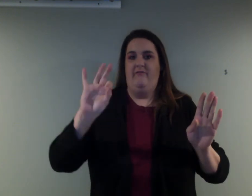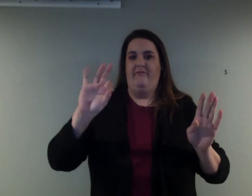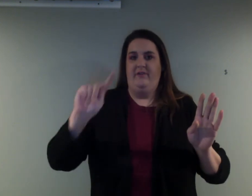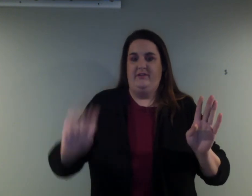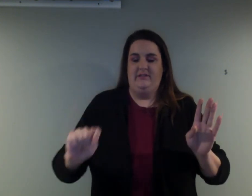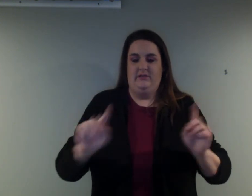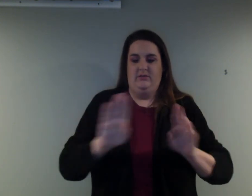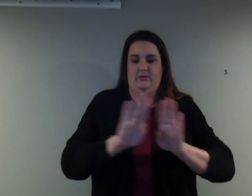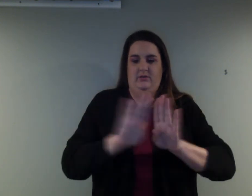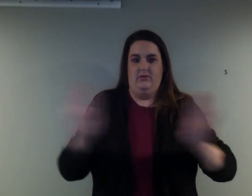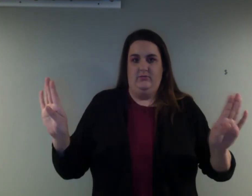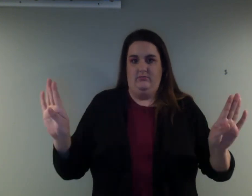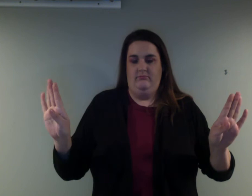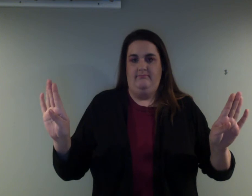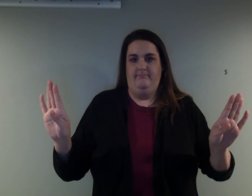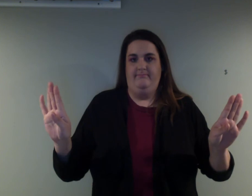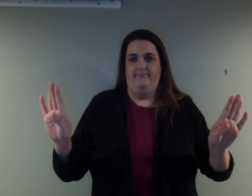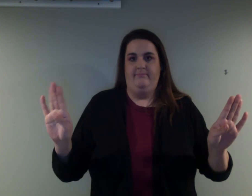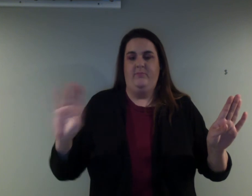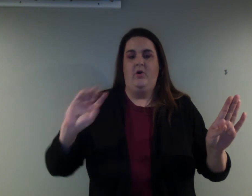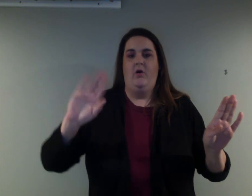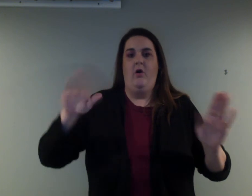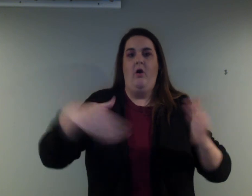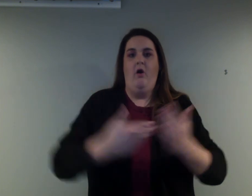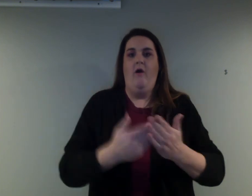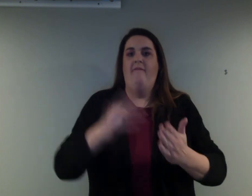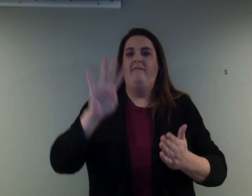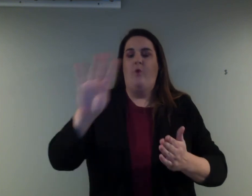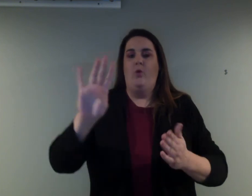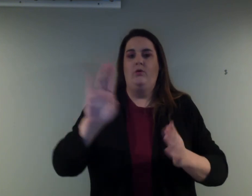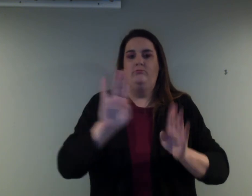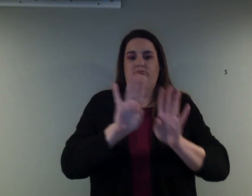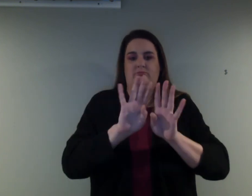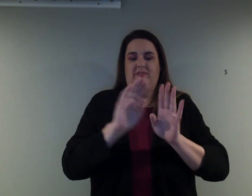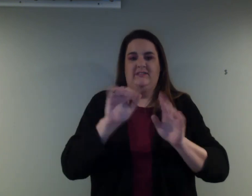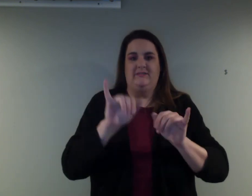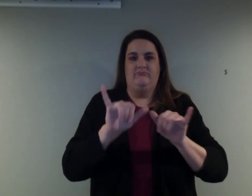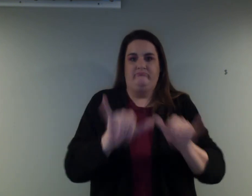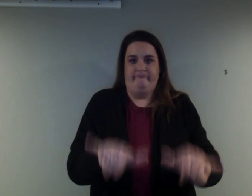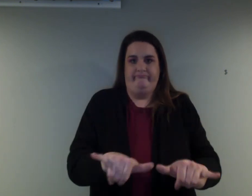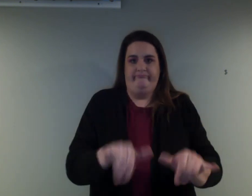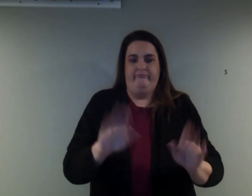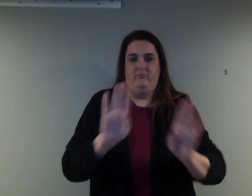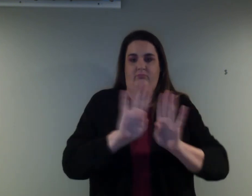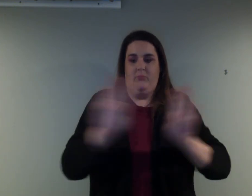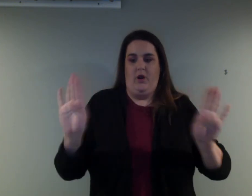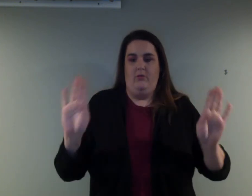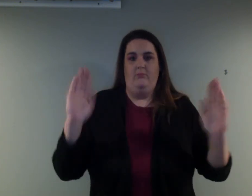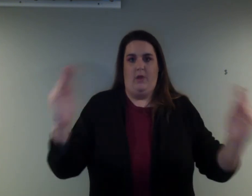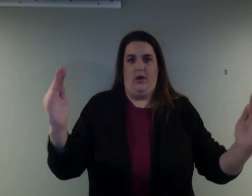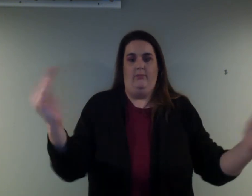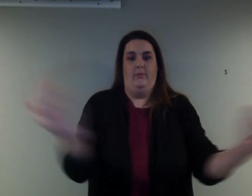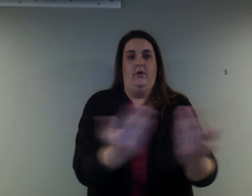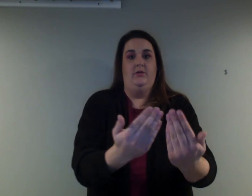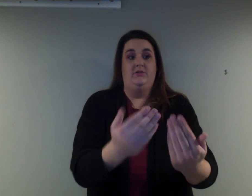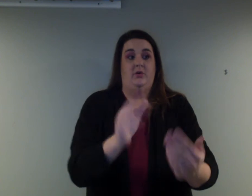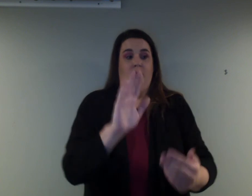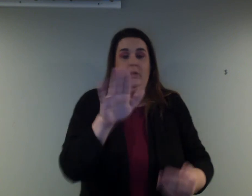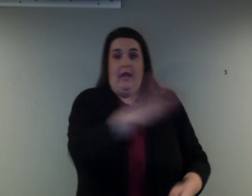walls will be equal in size. So after we find the area of one wall, we can